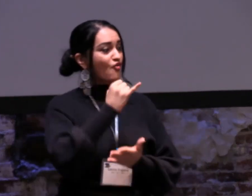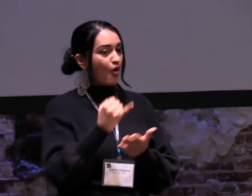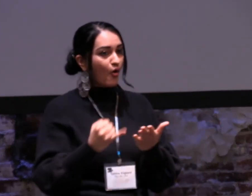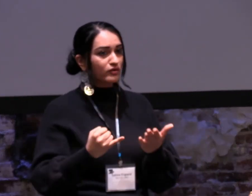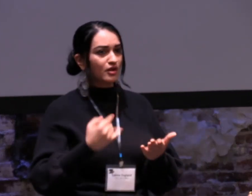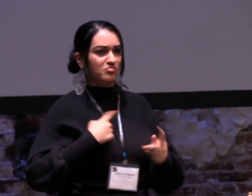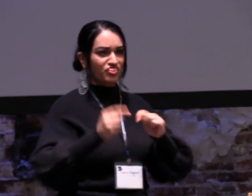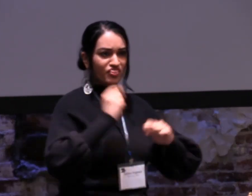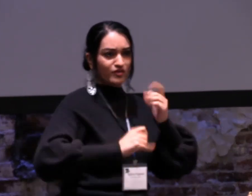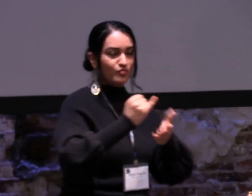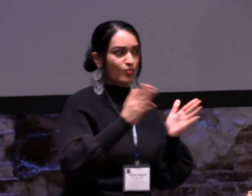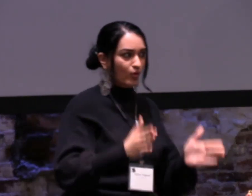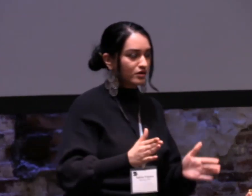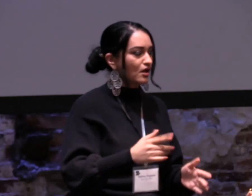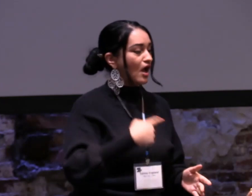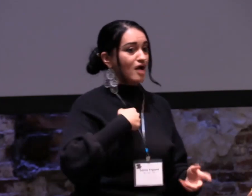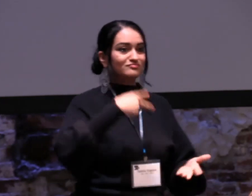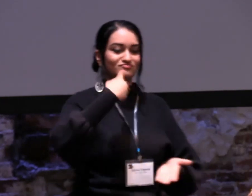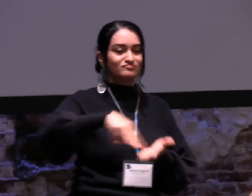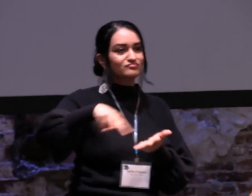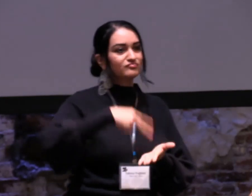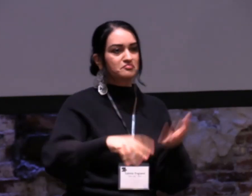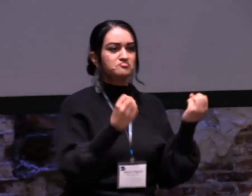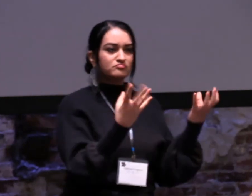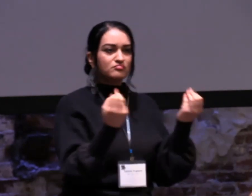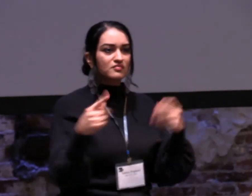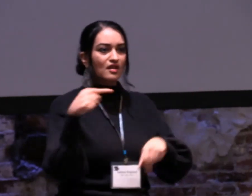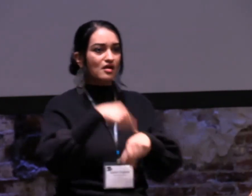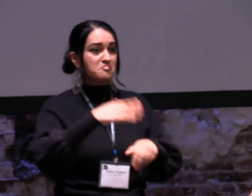within our dances and our art and theater.